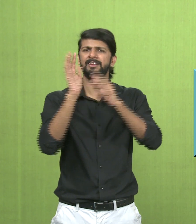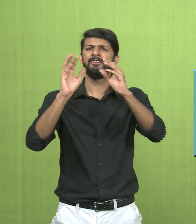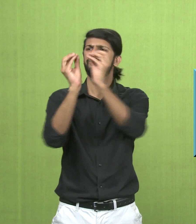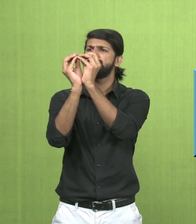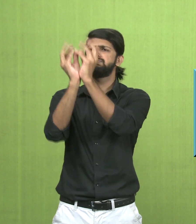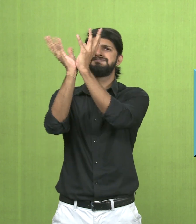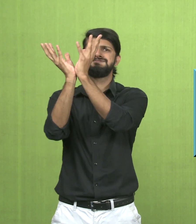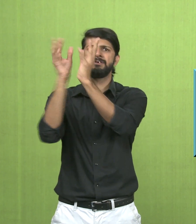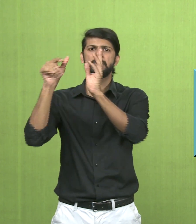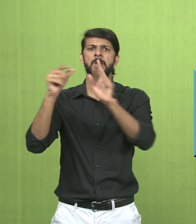petals,